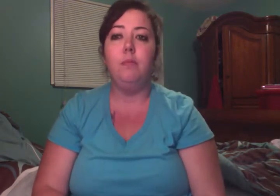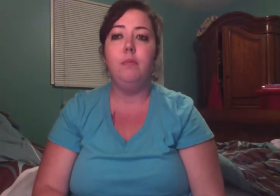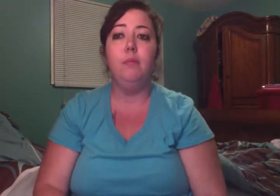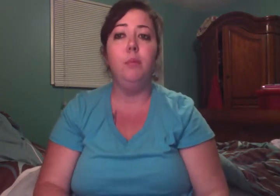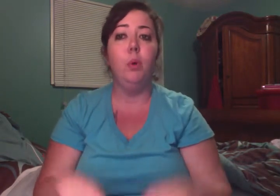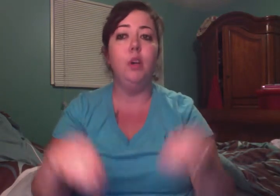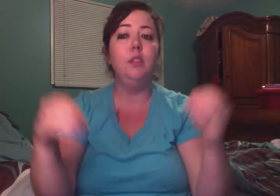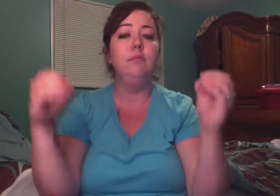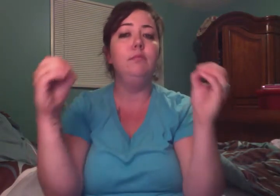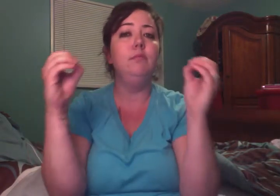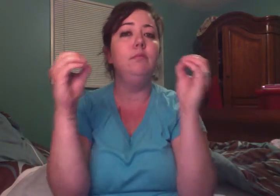More.